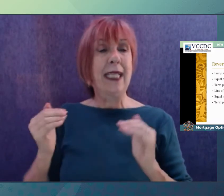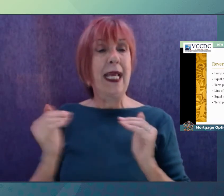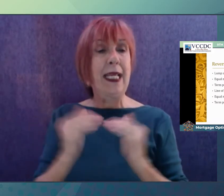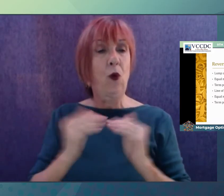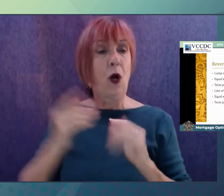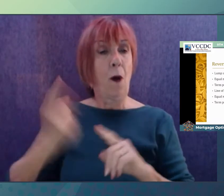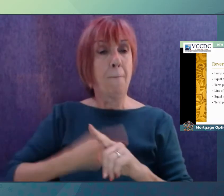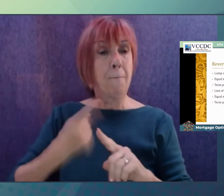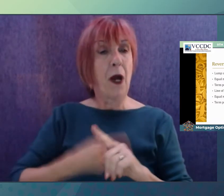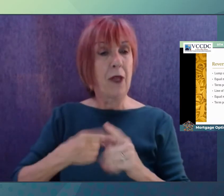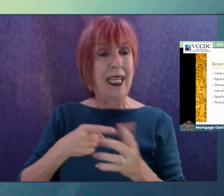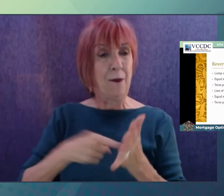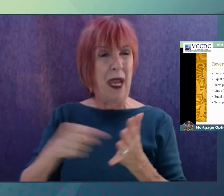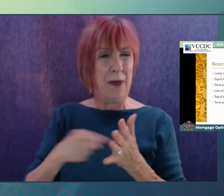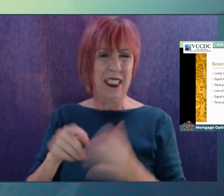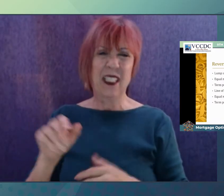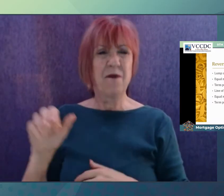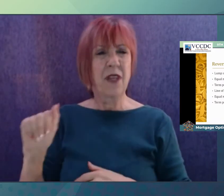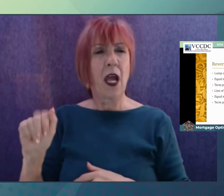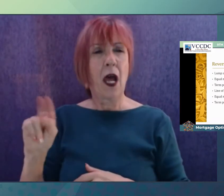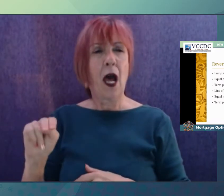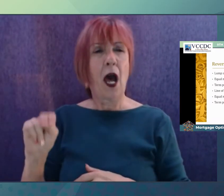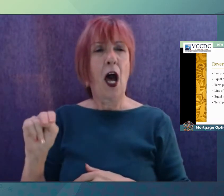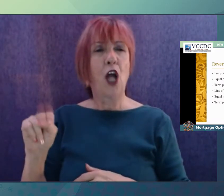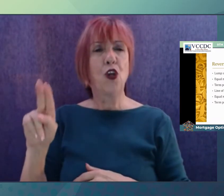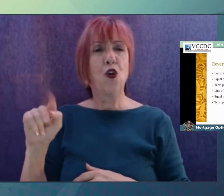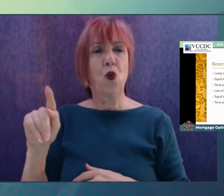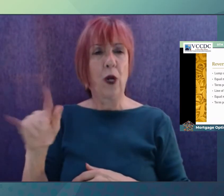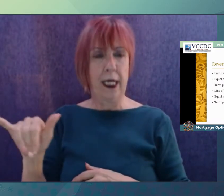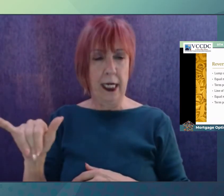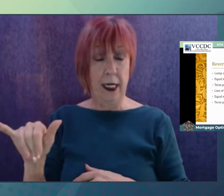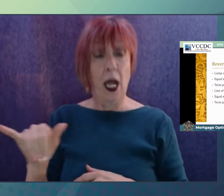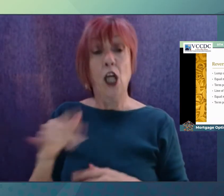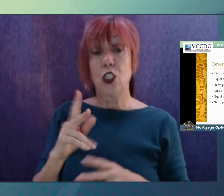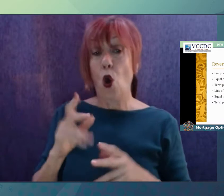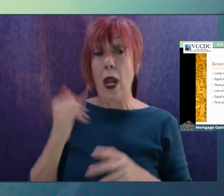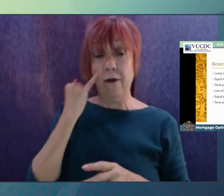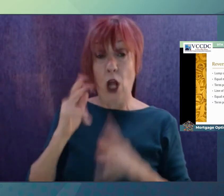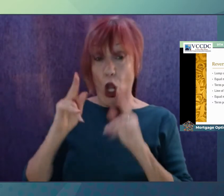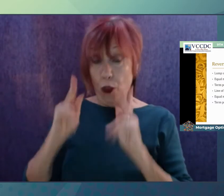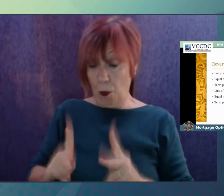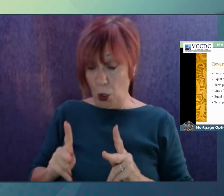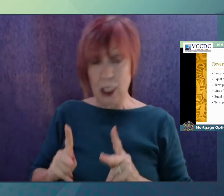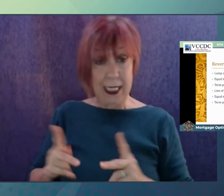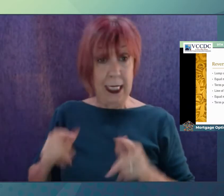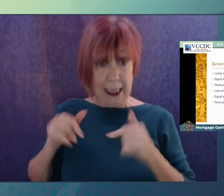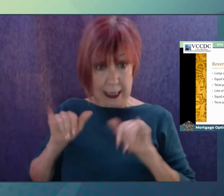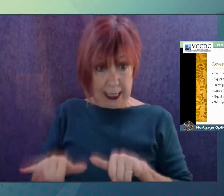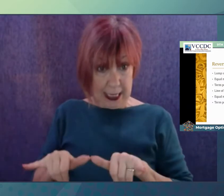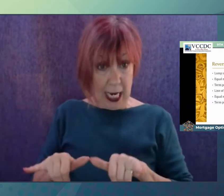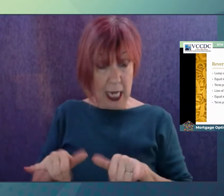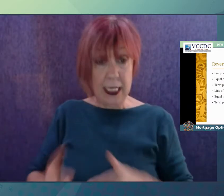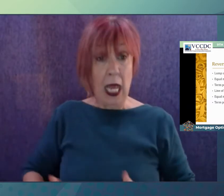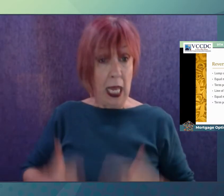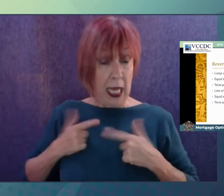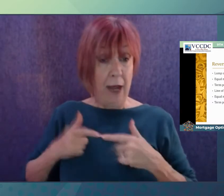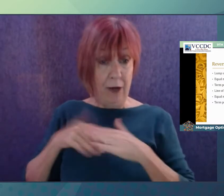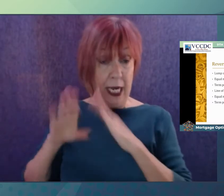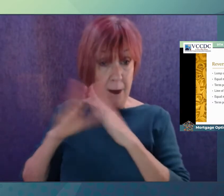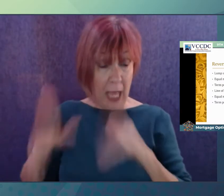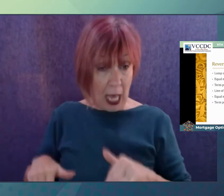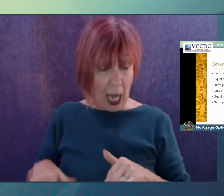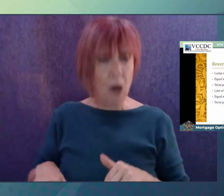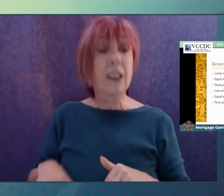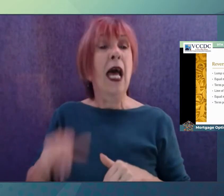long as at least one borrower lives in the home as a principal residence, the lender will make steady payments to the borrower. This is also known as a 10-year